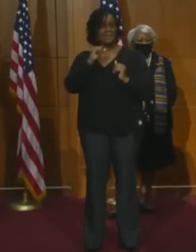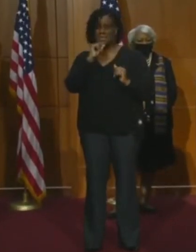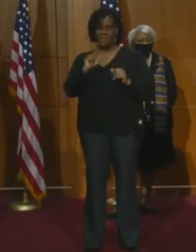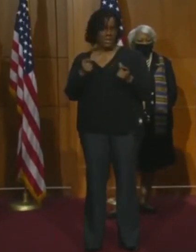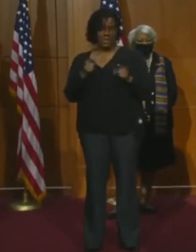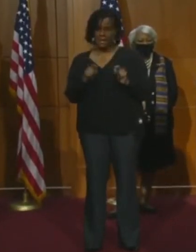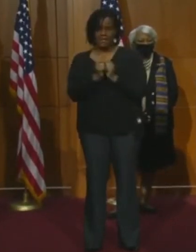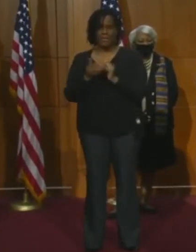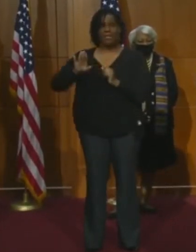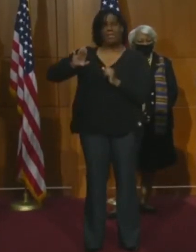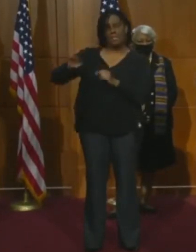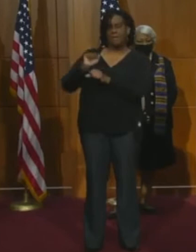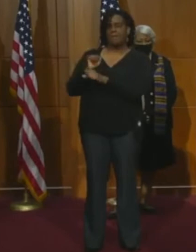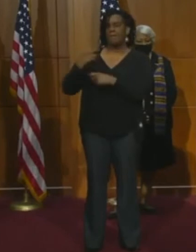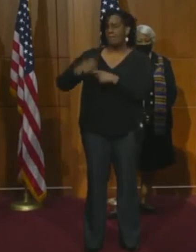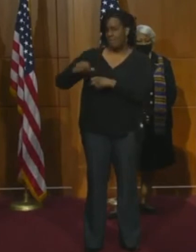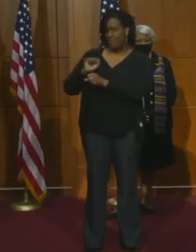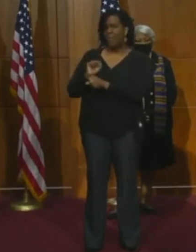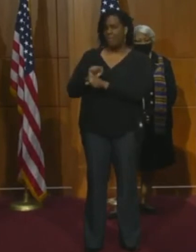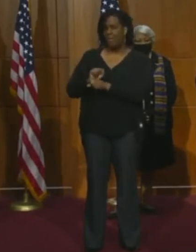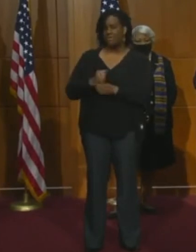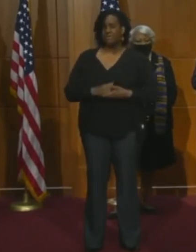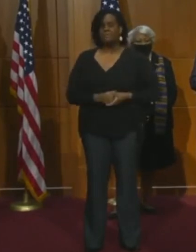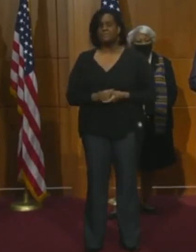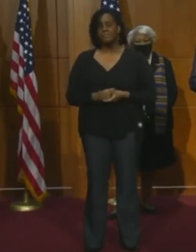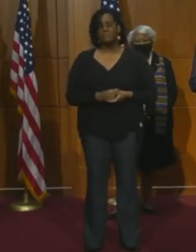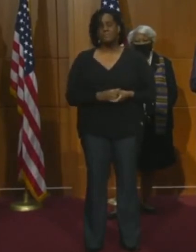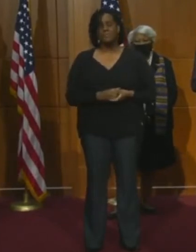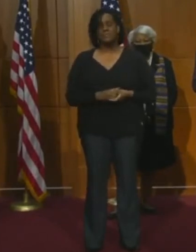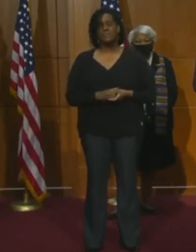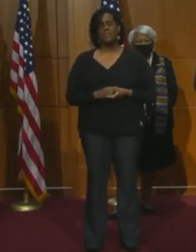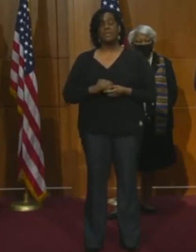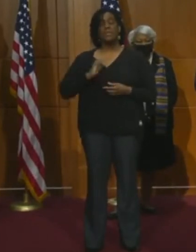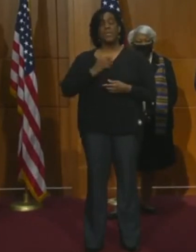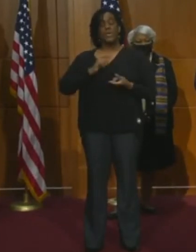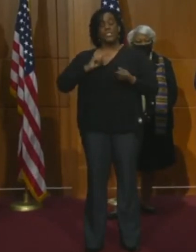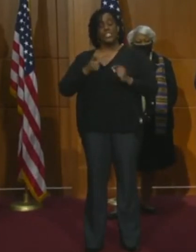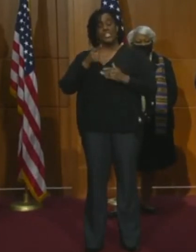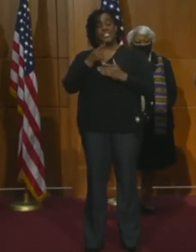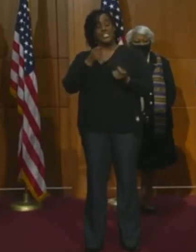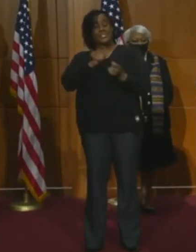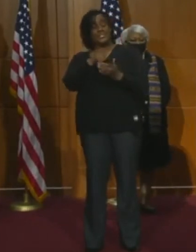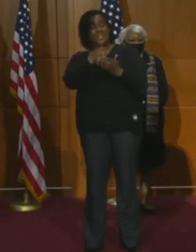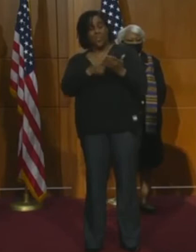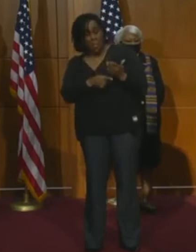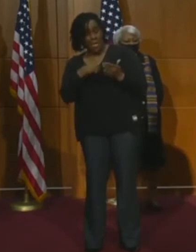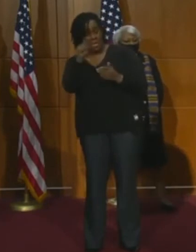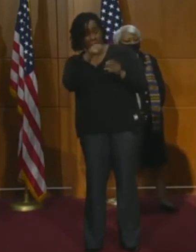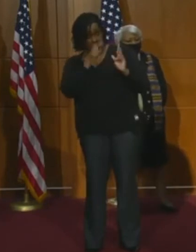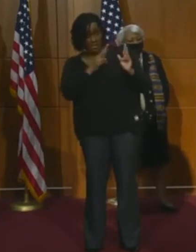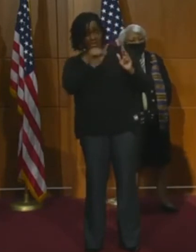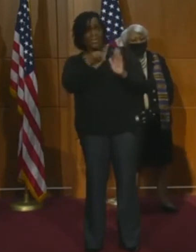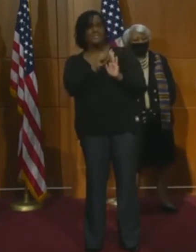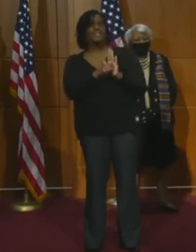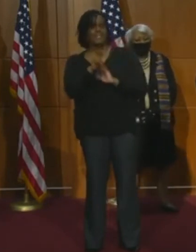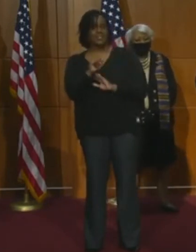without all of their hard work. We are changing what we honor in Virginia. Just this year,